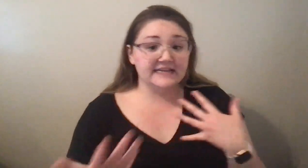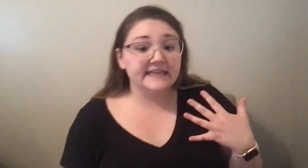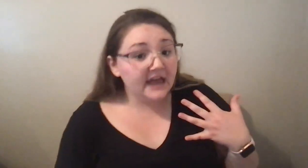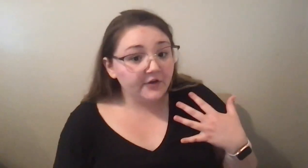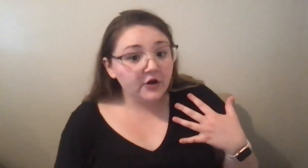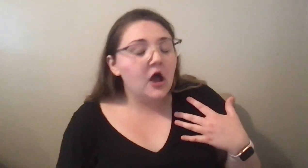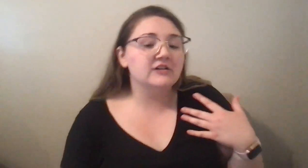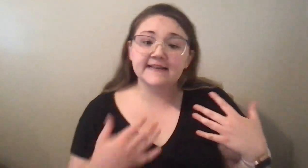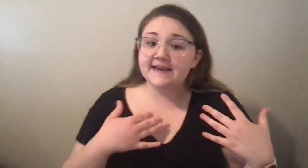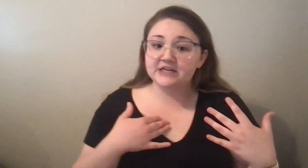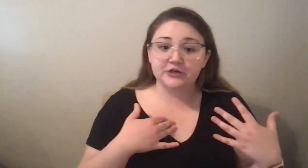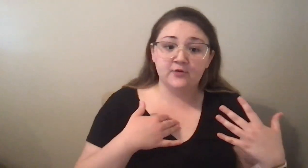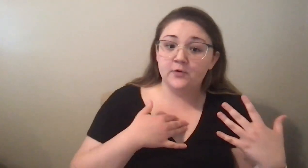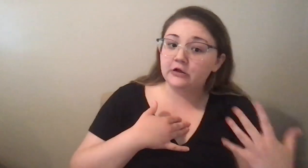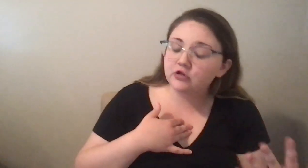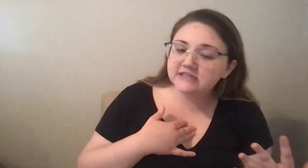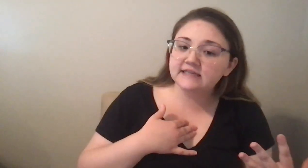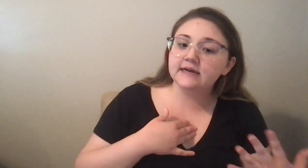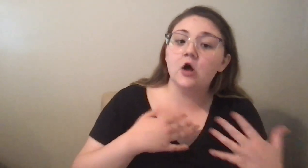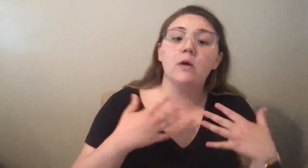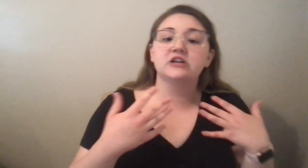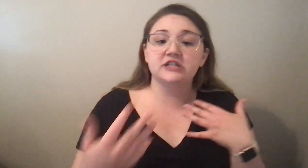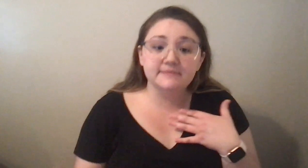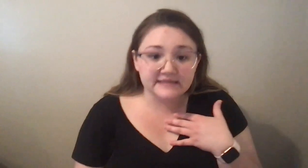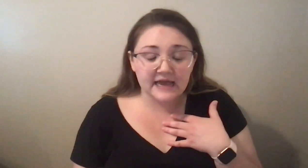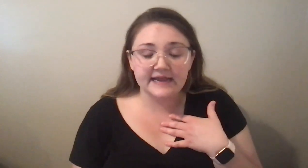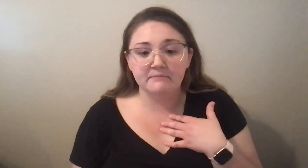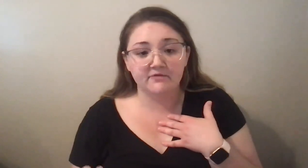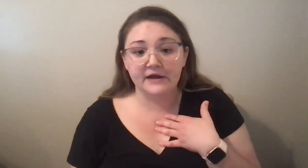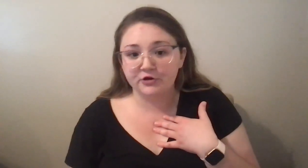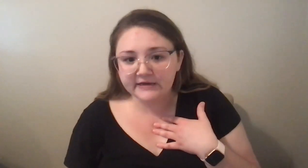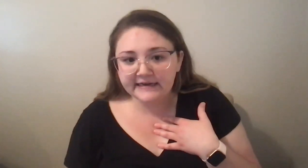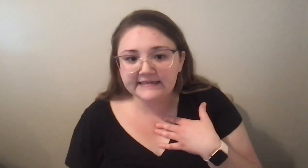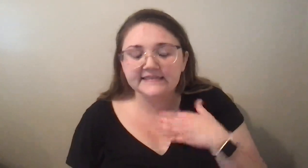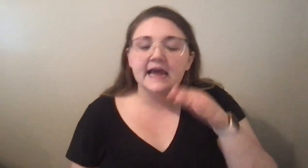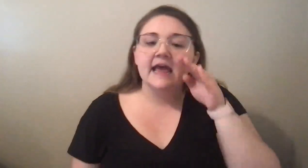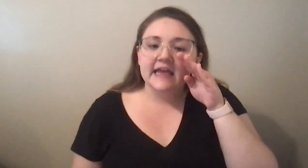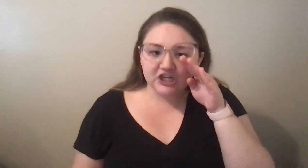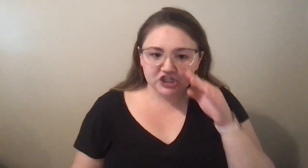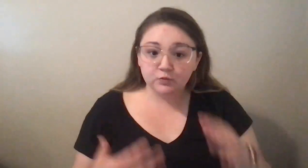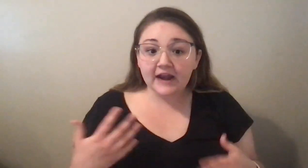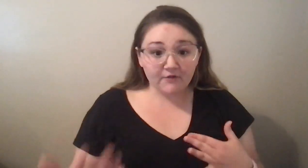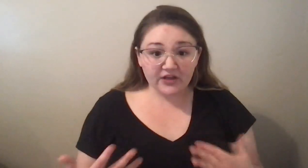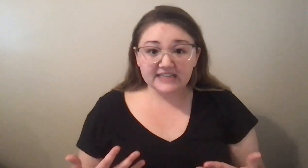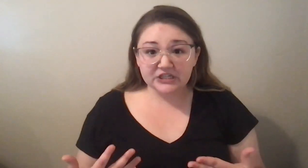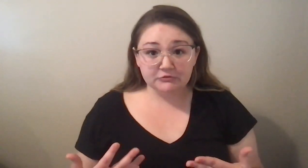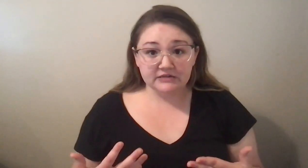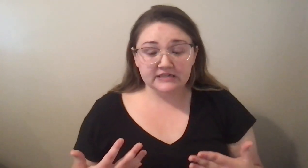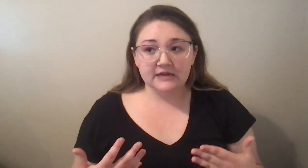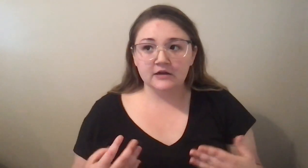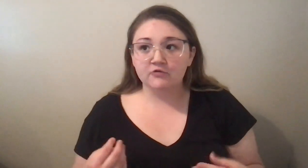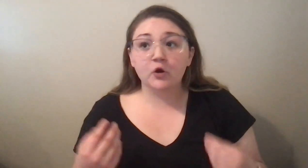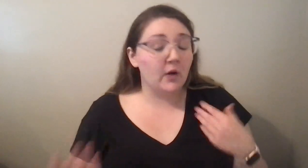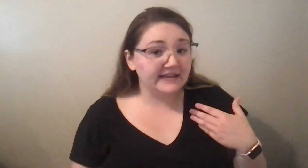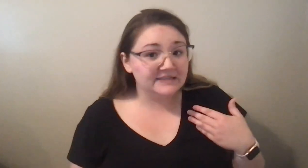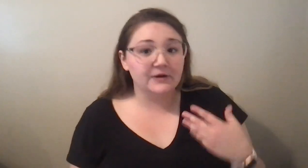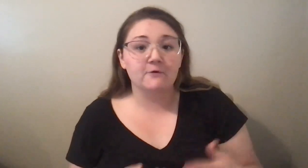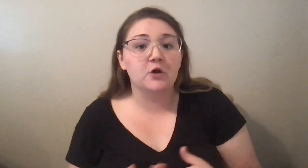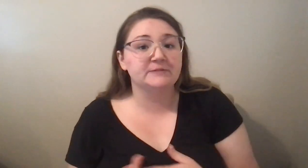we'll sign it together. I'll sign it to show them what it looks like. I'll watch them sign it and provide critiques. It's just whatever that student requests,